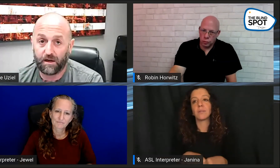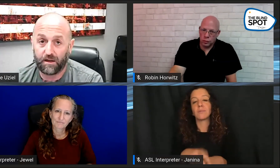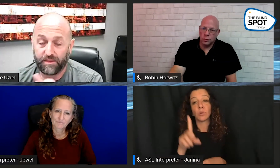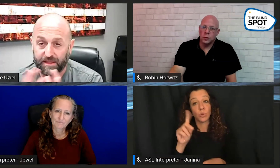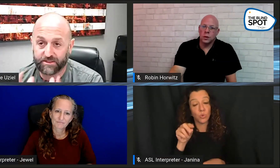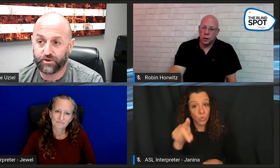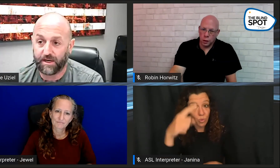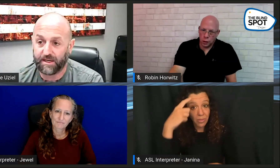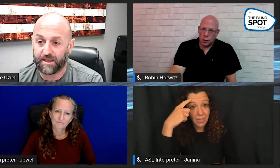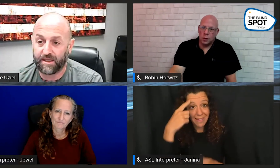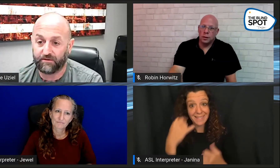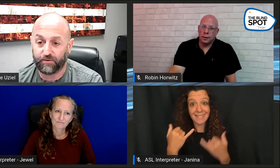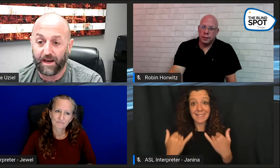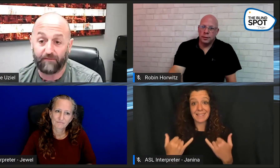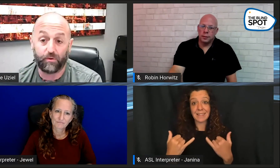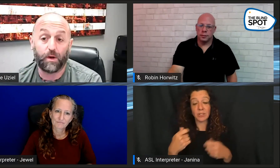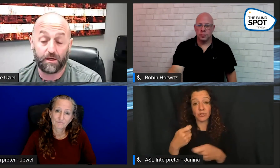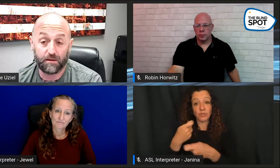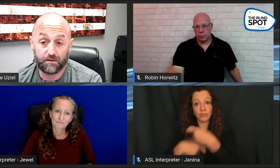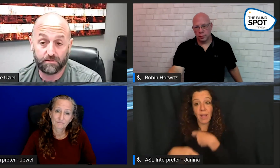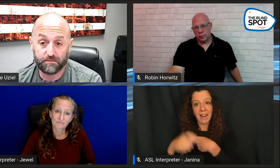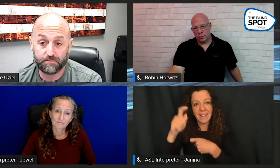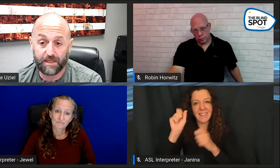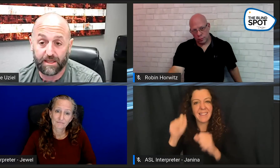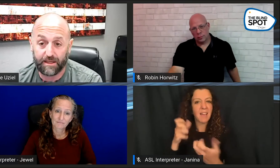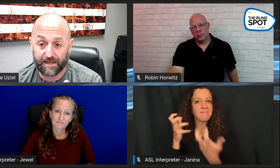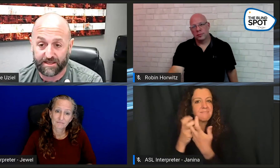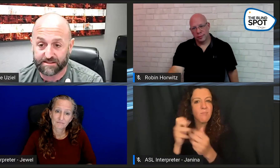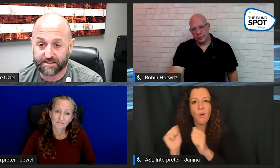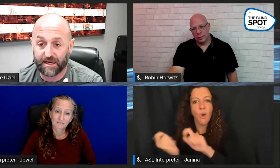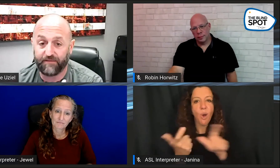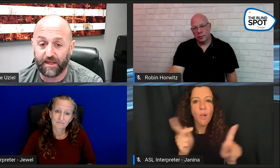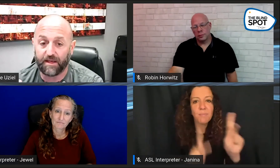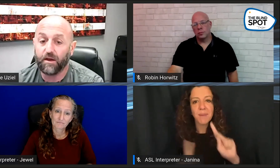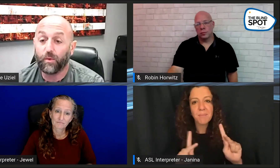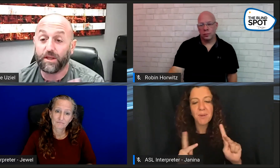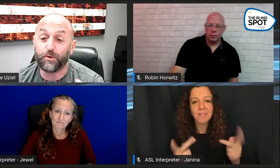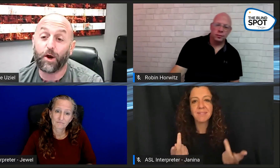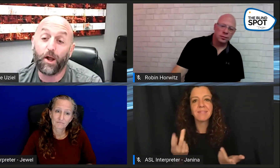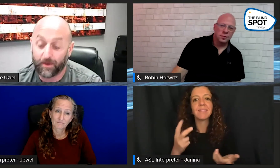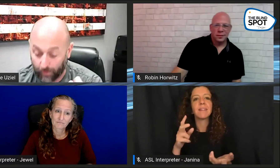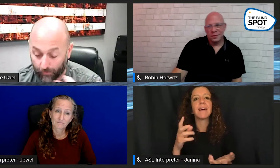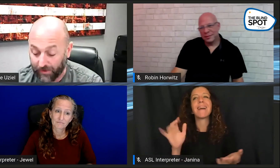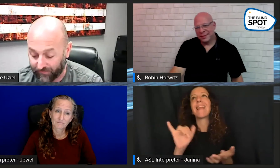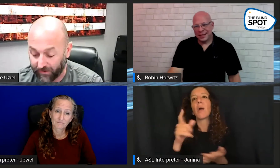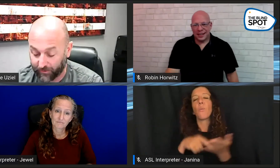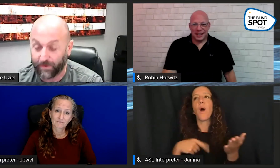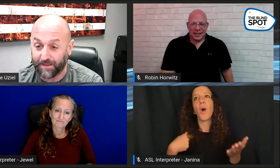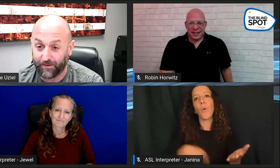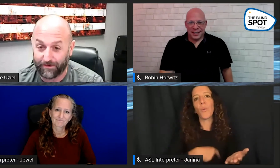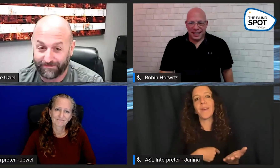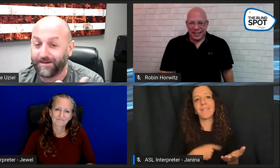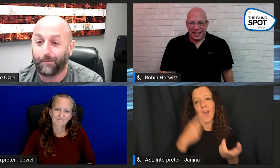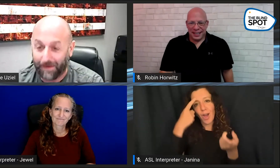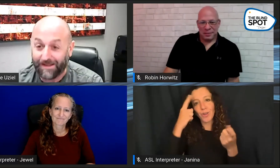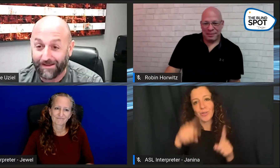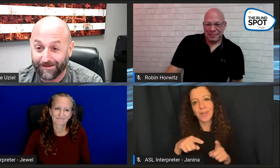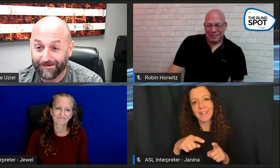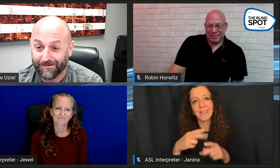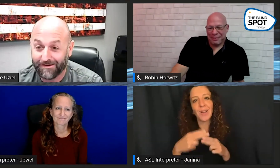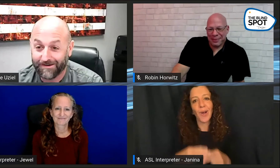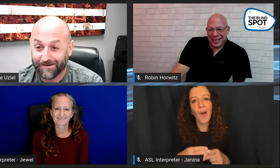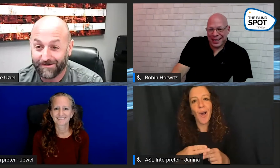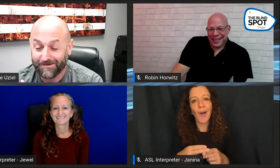that this trading is for everyone? That is kind of, and what you call, what we've agreed that it's dumb